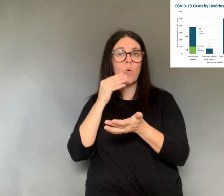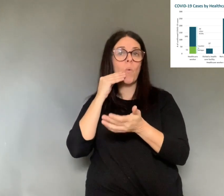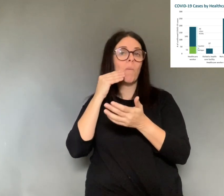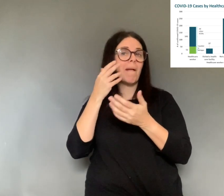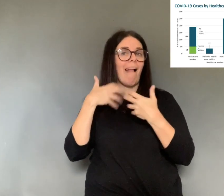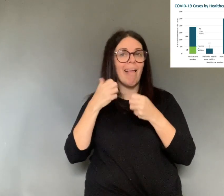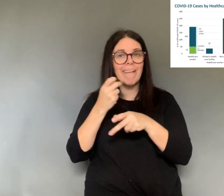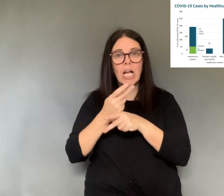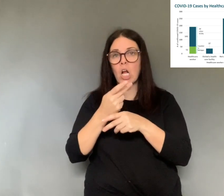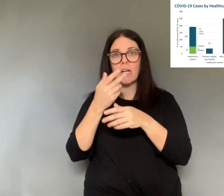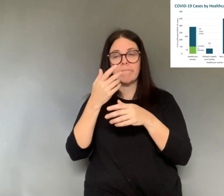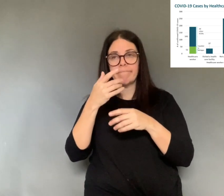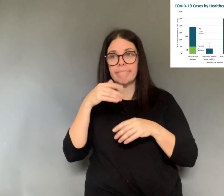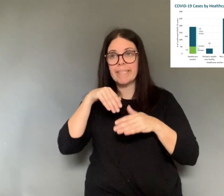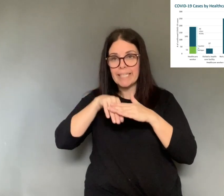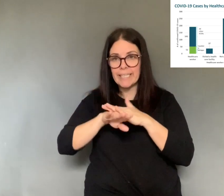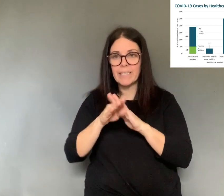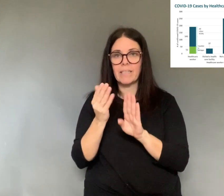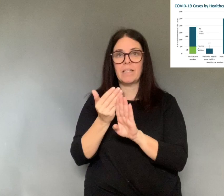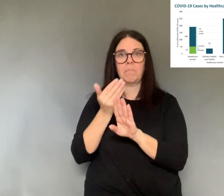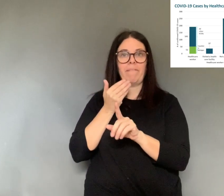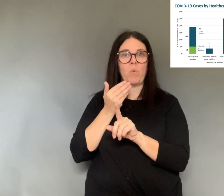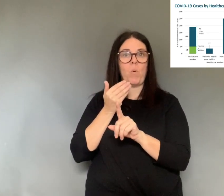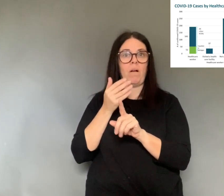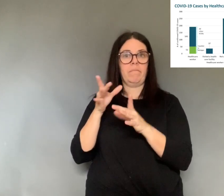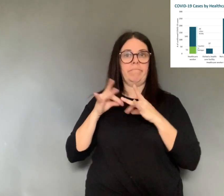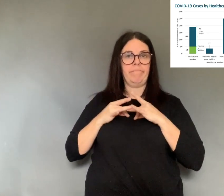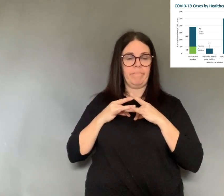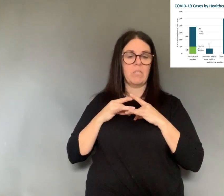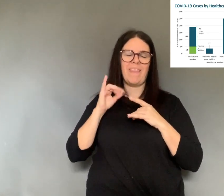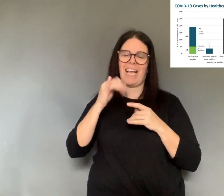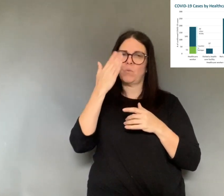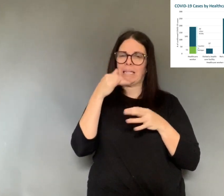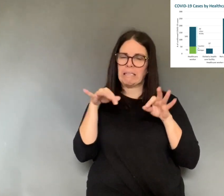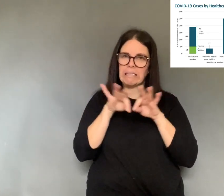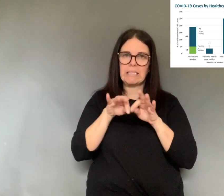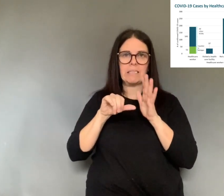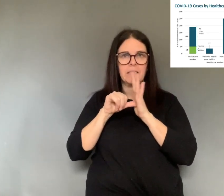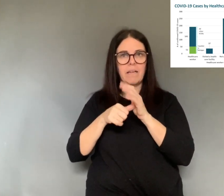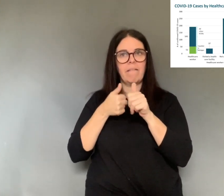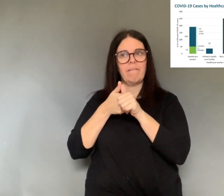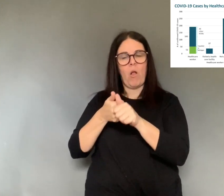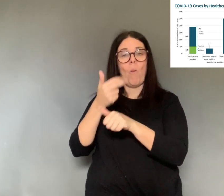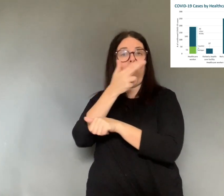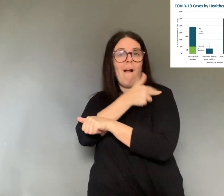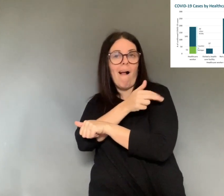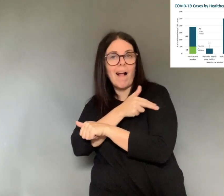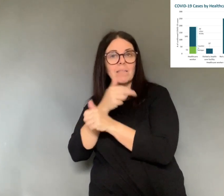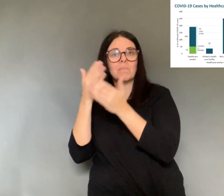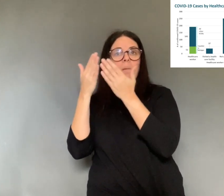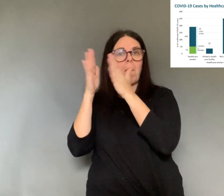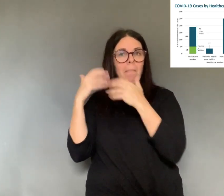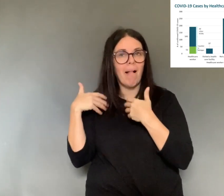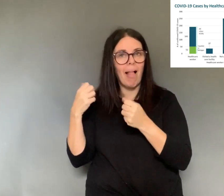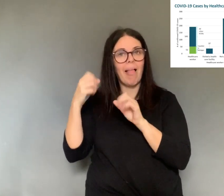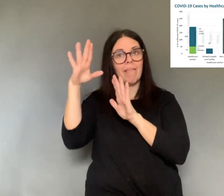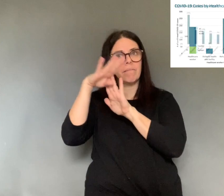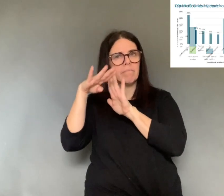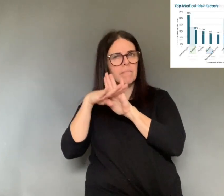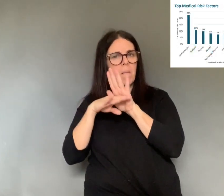guidelines as recommended by Public Health and the Infection Prevention Committee of the hospitals and the healthcare